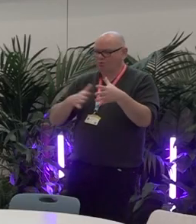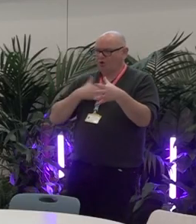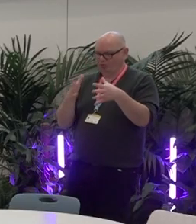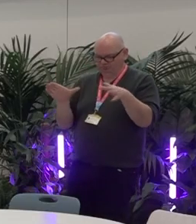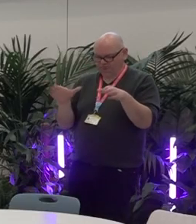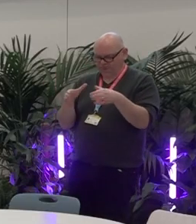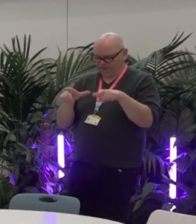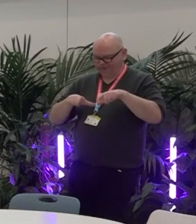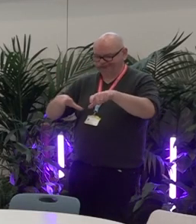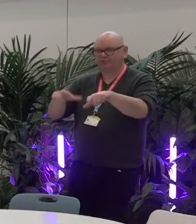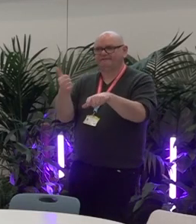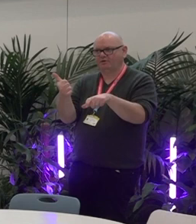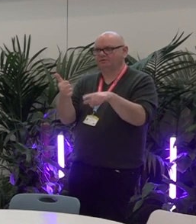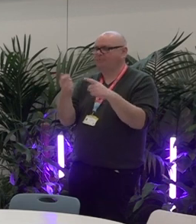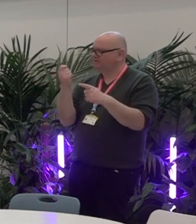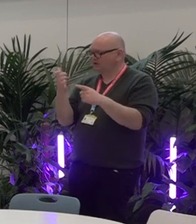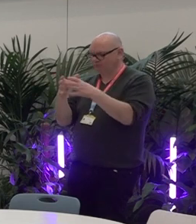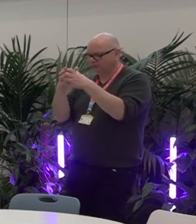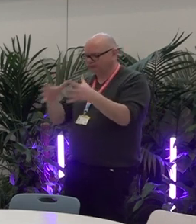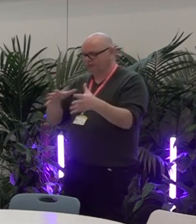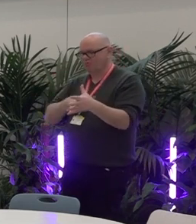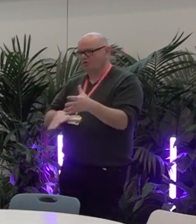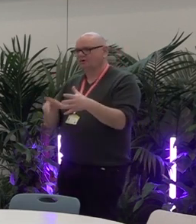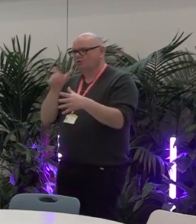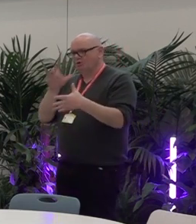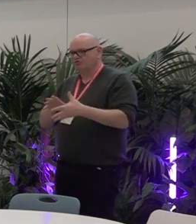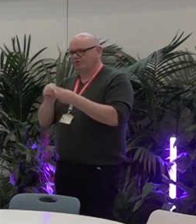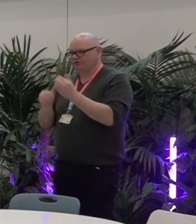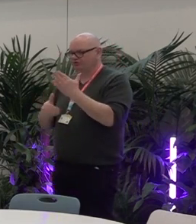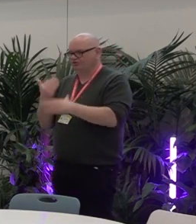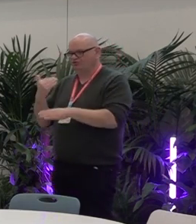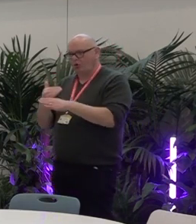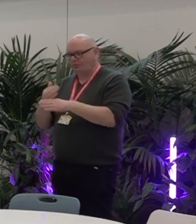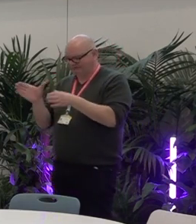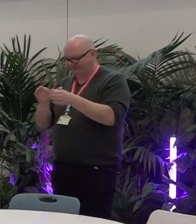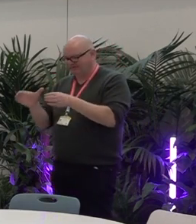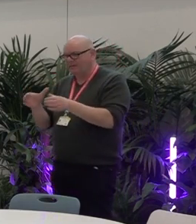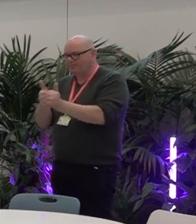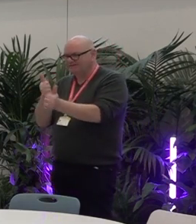do. It creates new jobs and businesses, collaborations and partnerships.